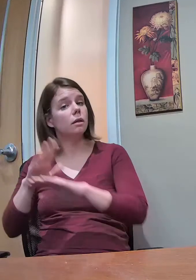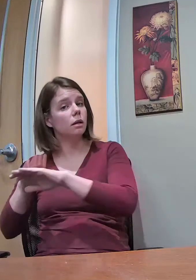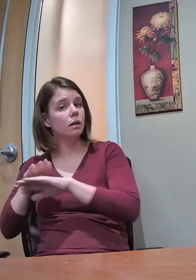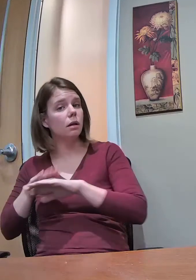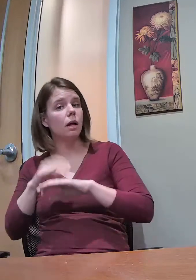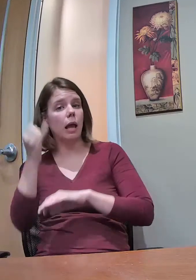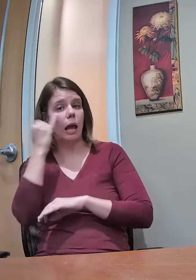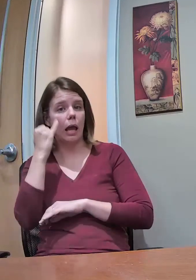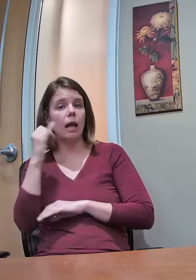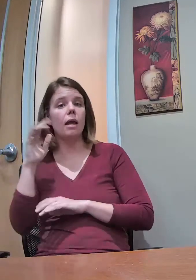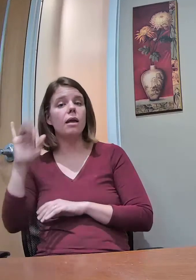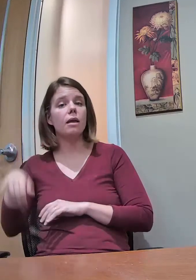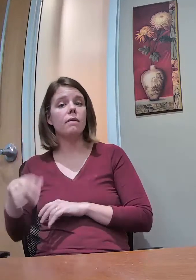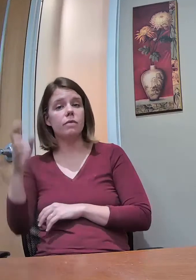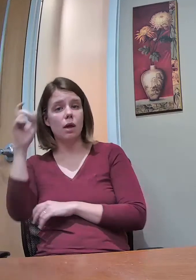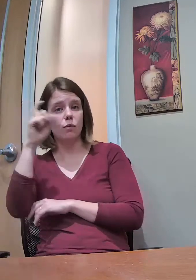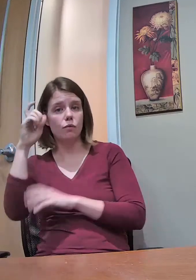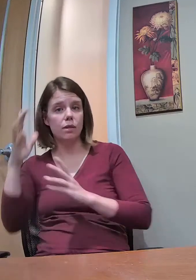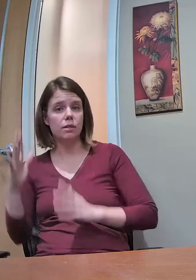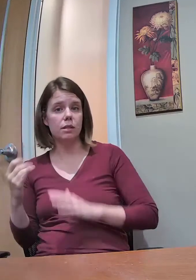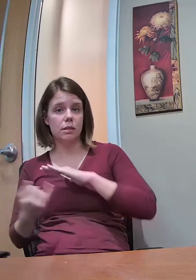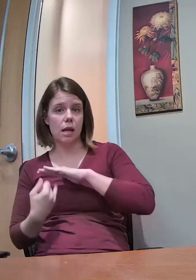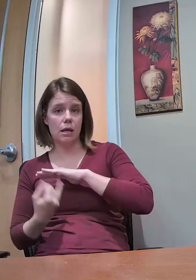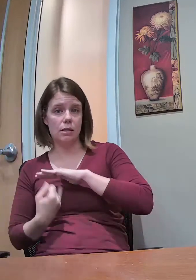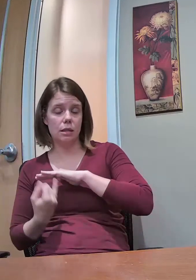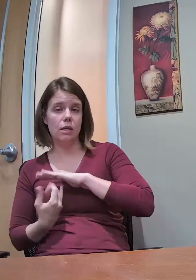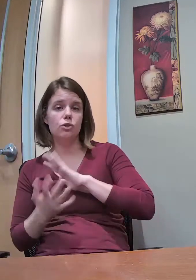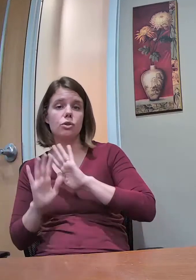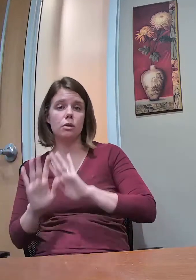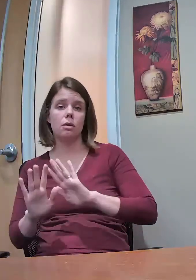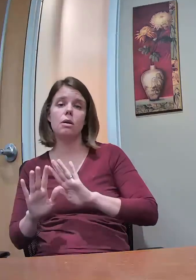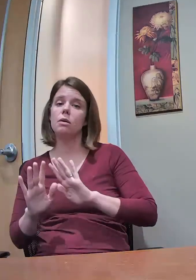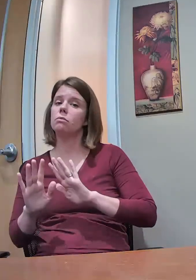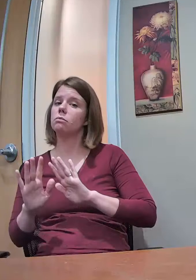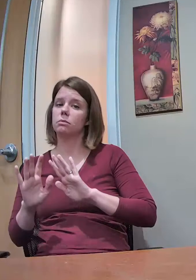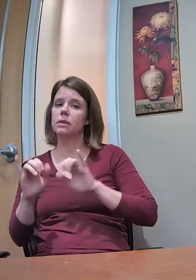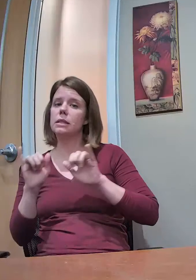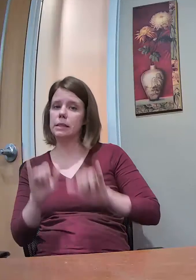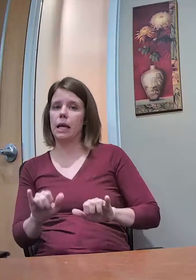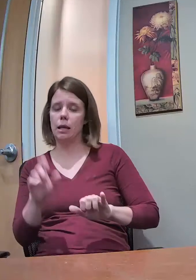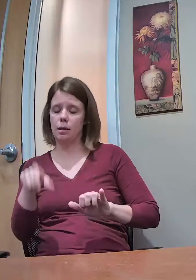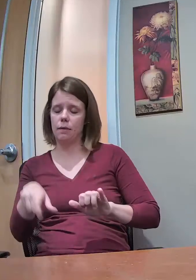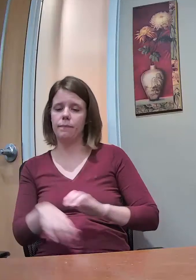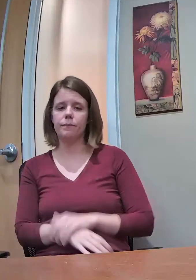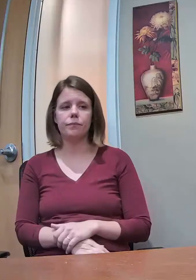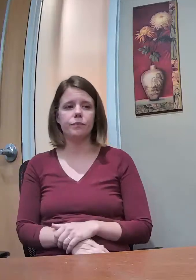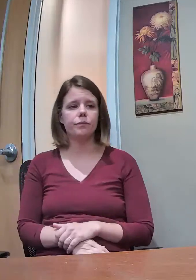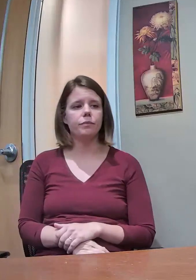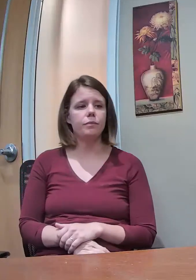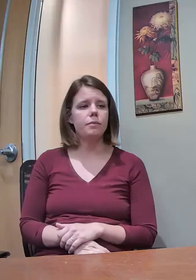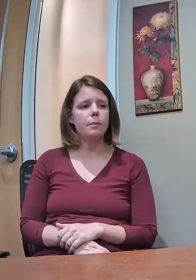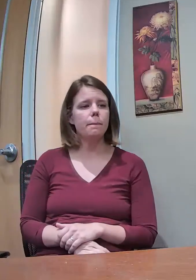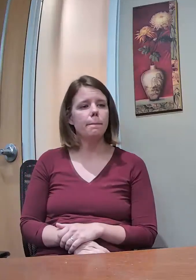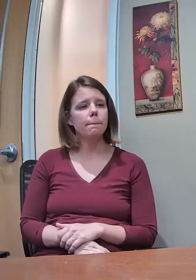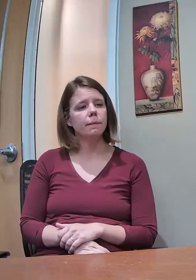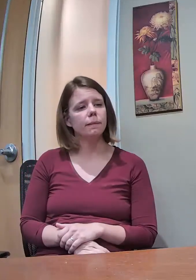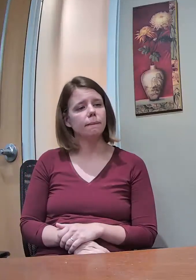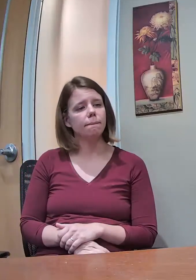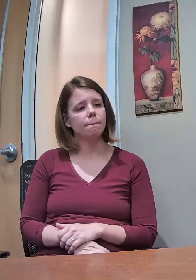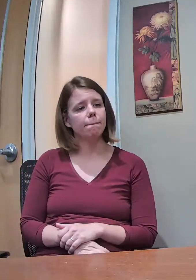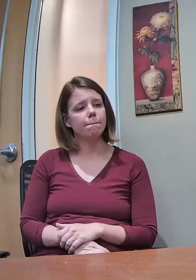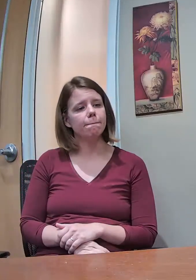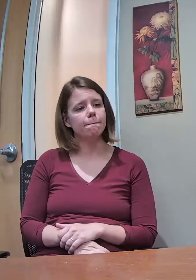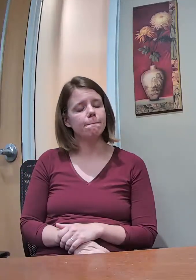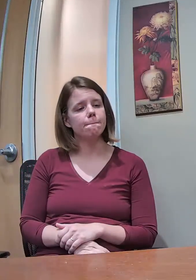absence is social day absences. These include absences for any reason that's not listed under